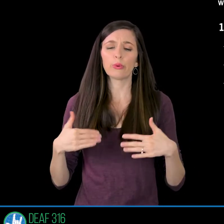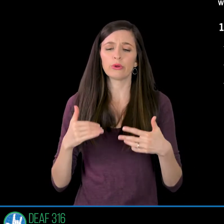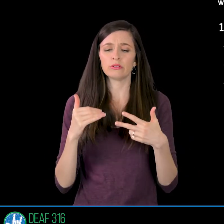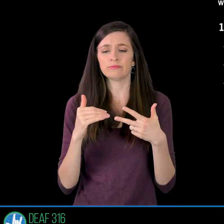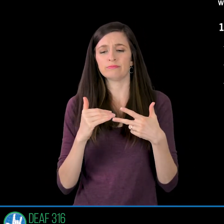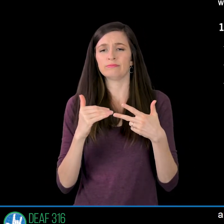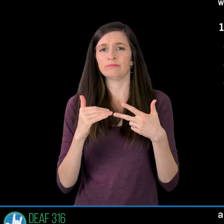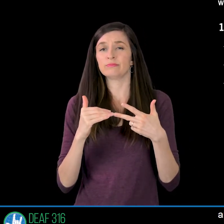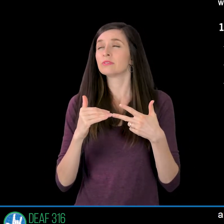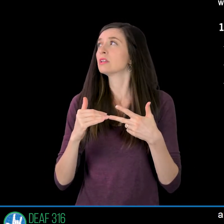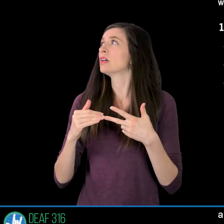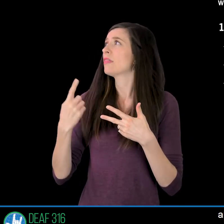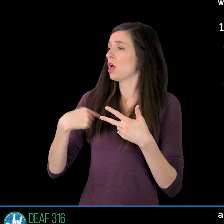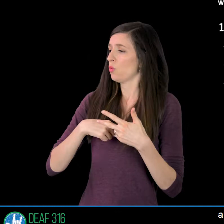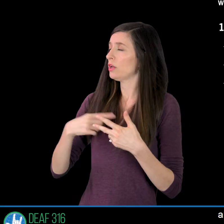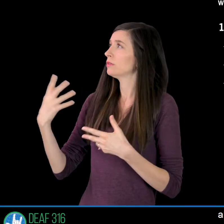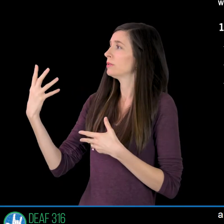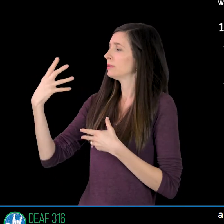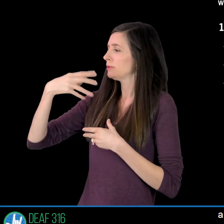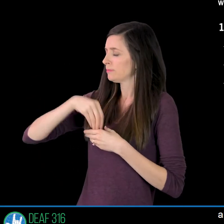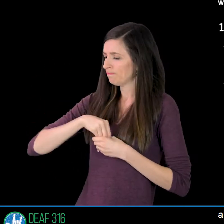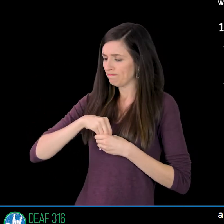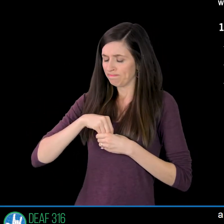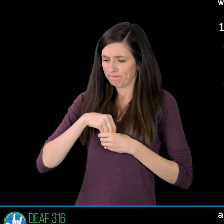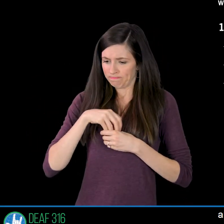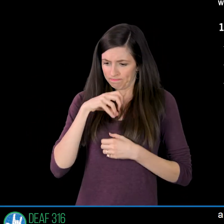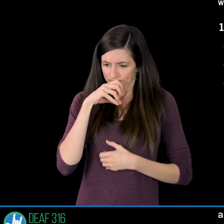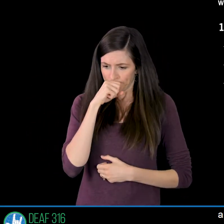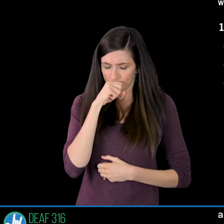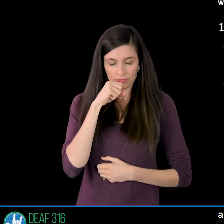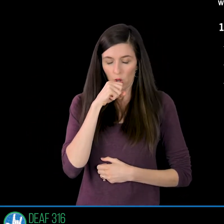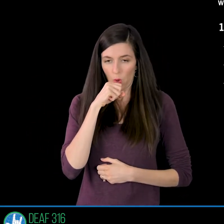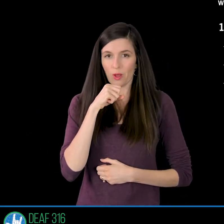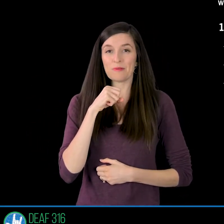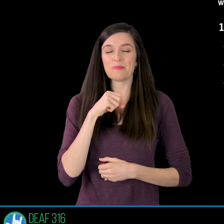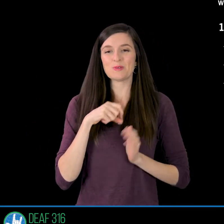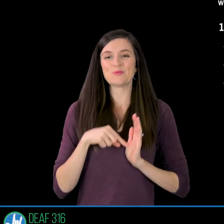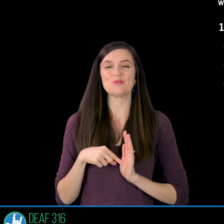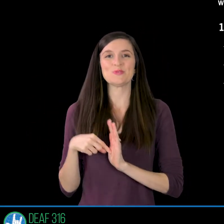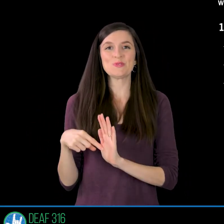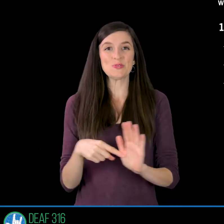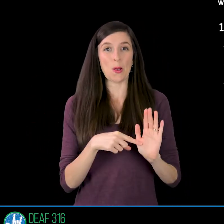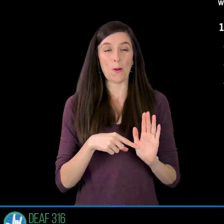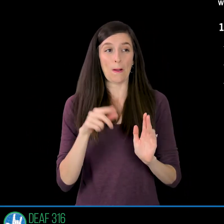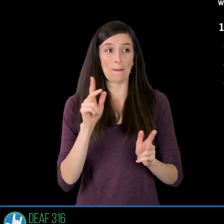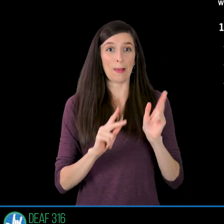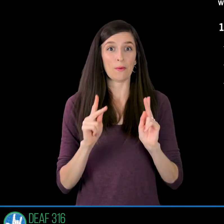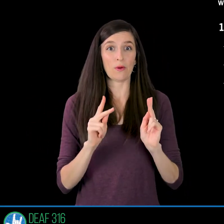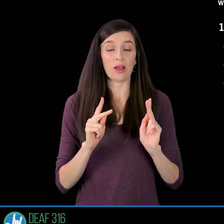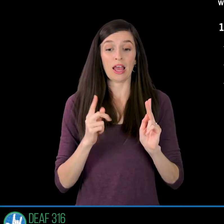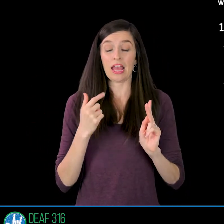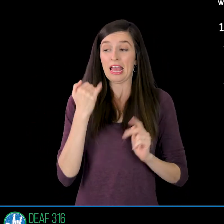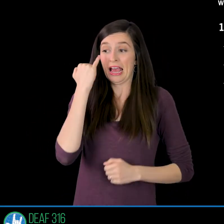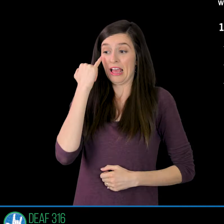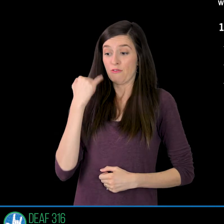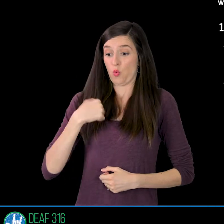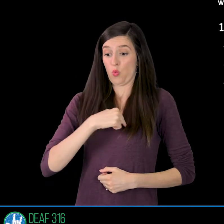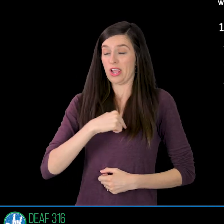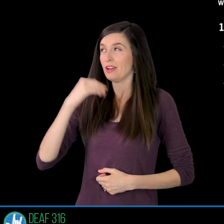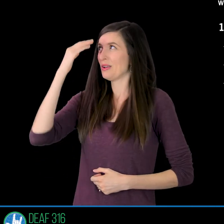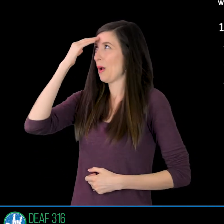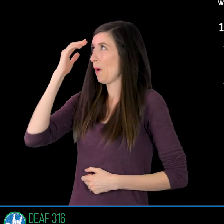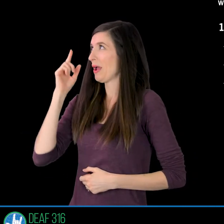the greatest pleasure, and to be shown openly in public in the world as the greatest treasure by